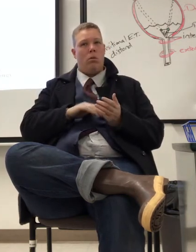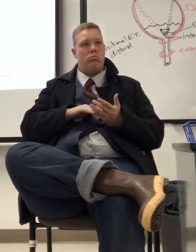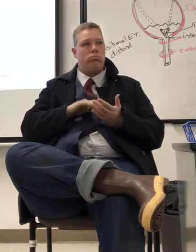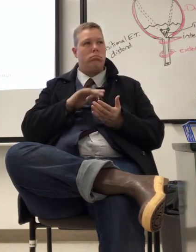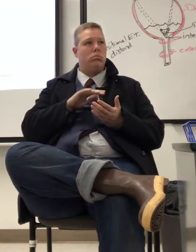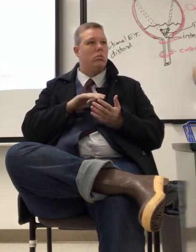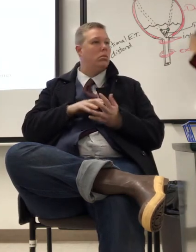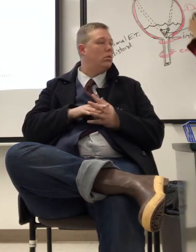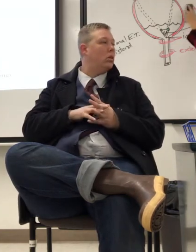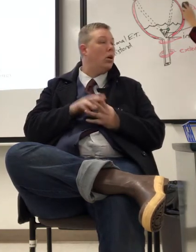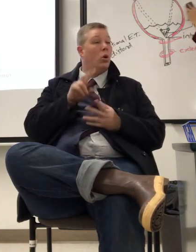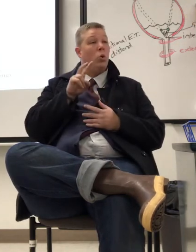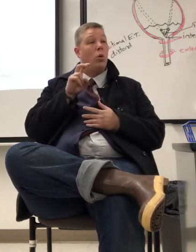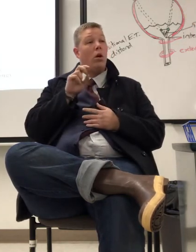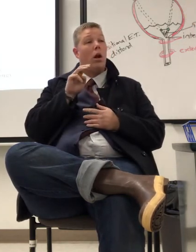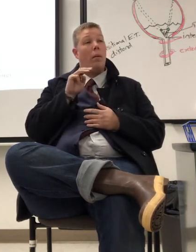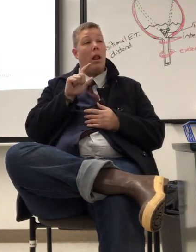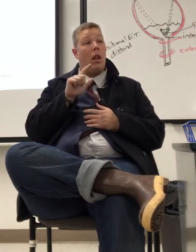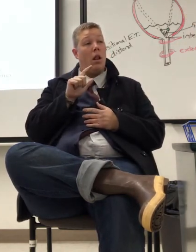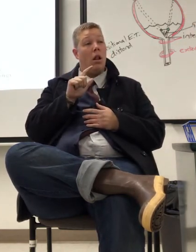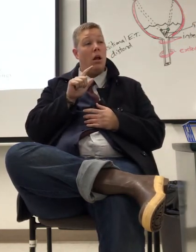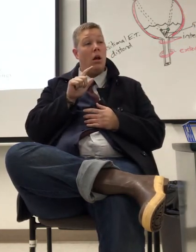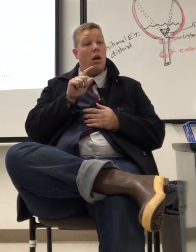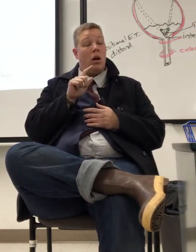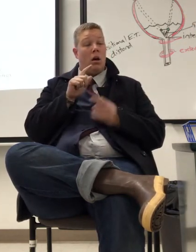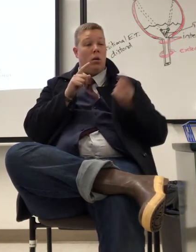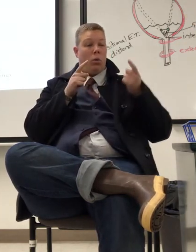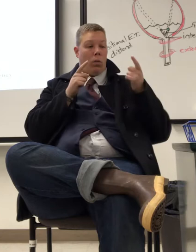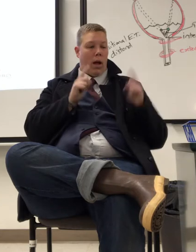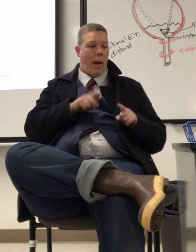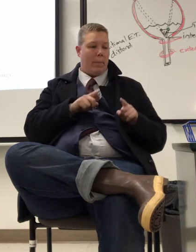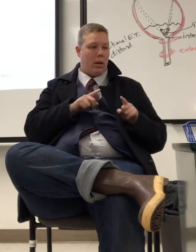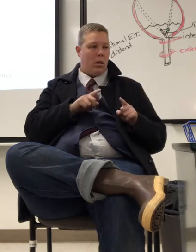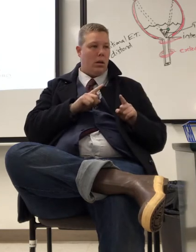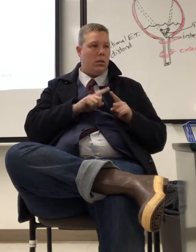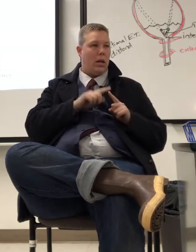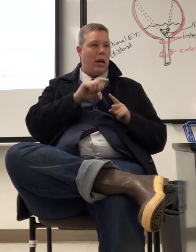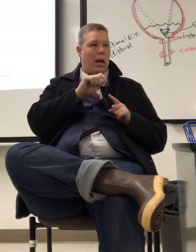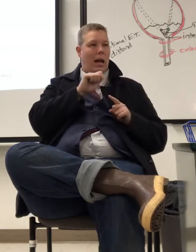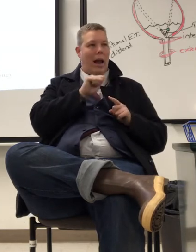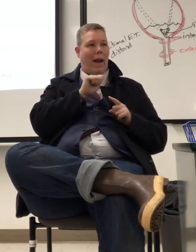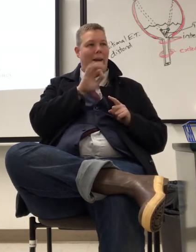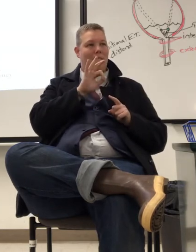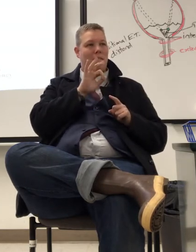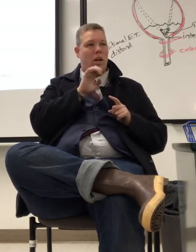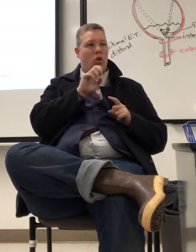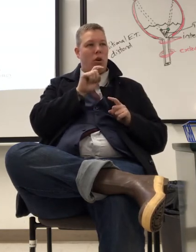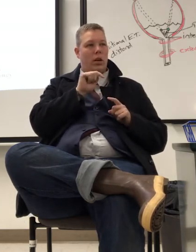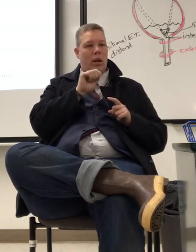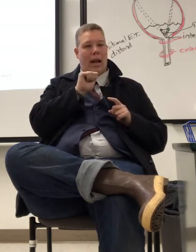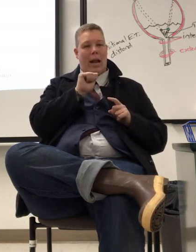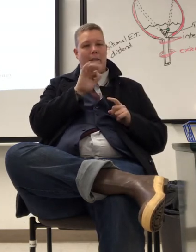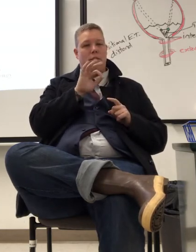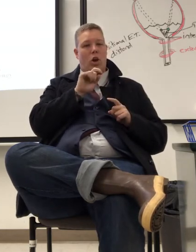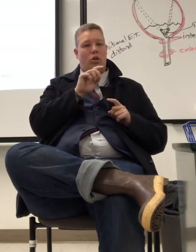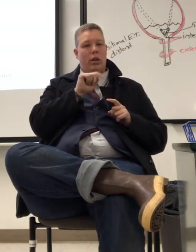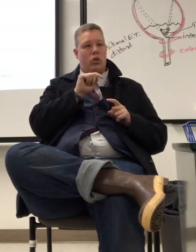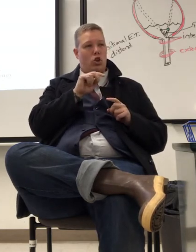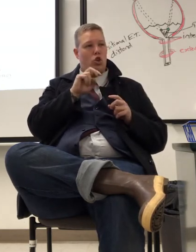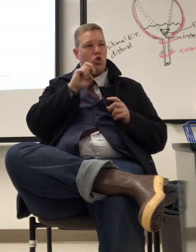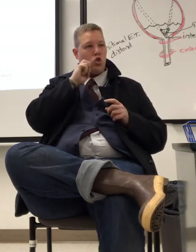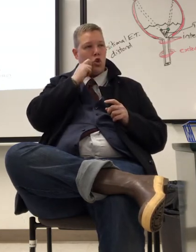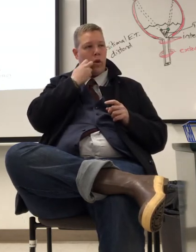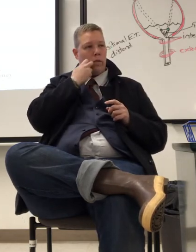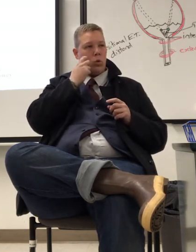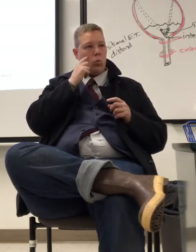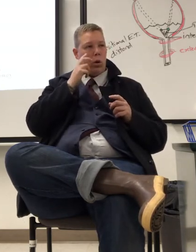Okay. At 200 ml, what will happen is the afferent nerves will start to send signals